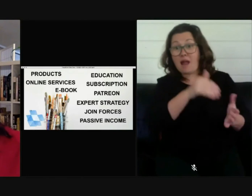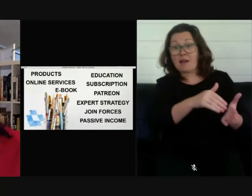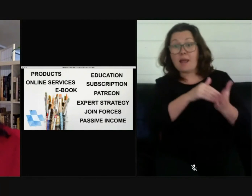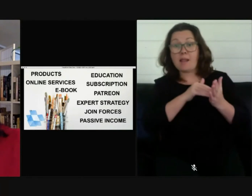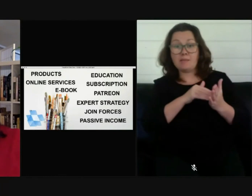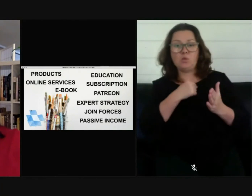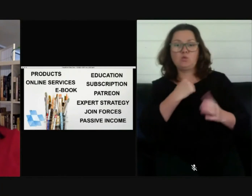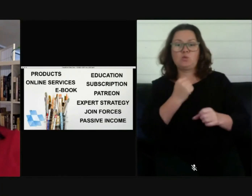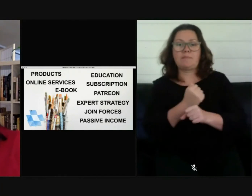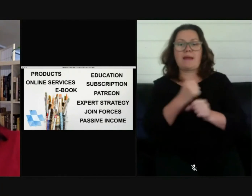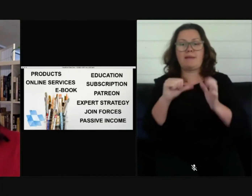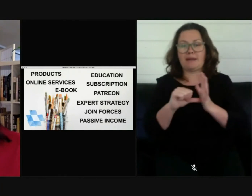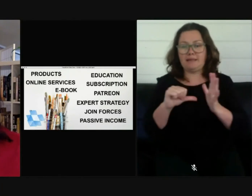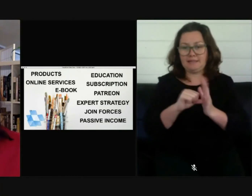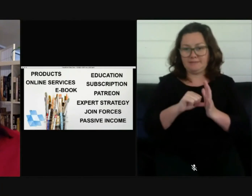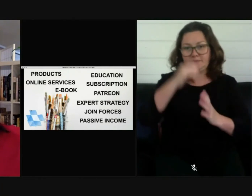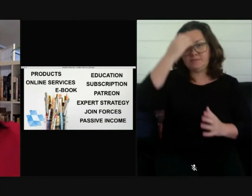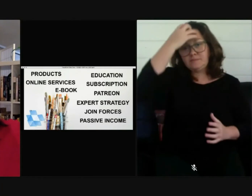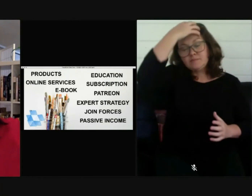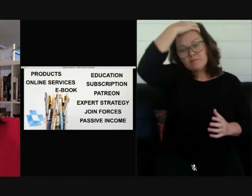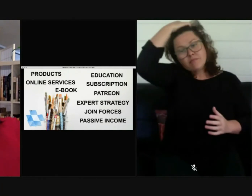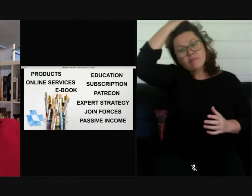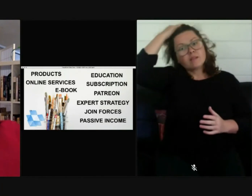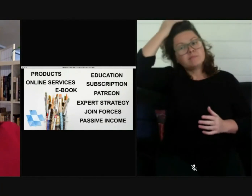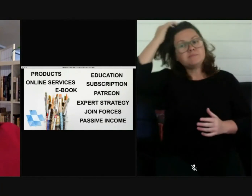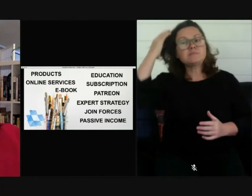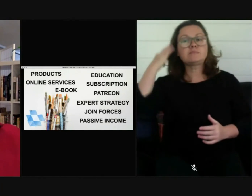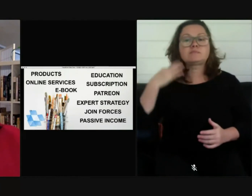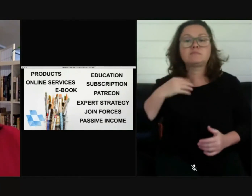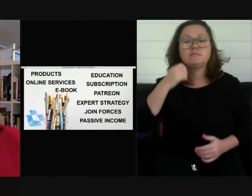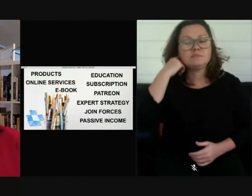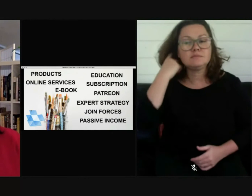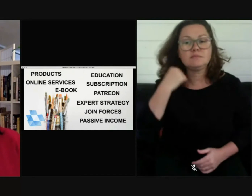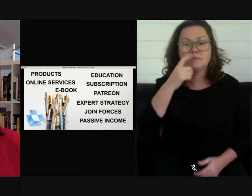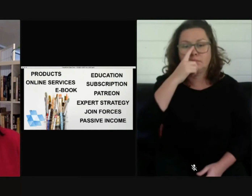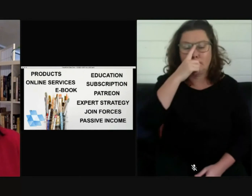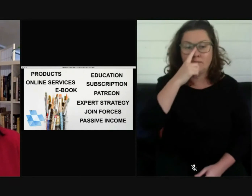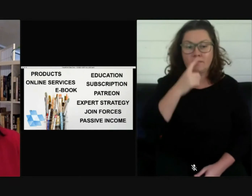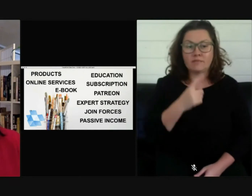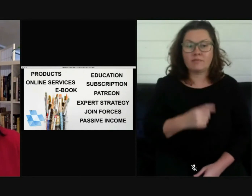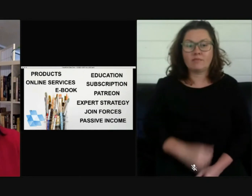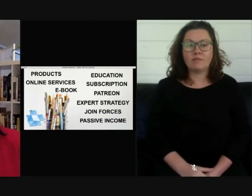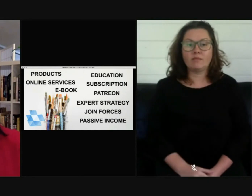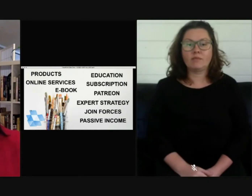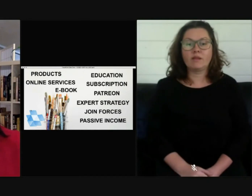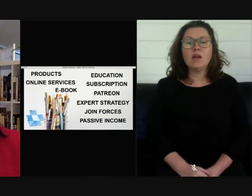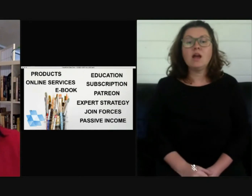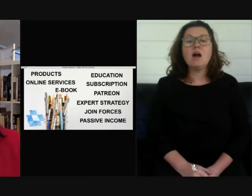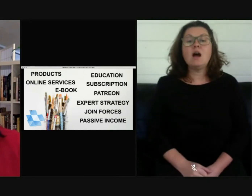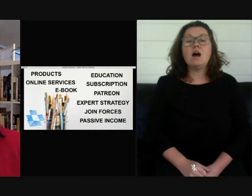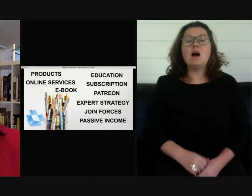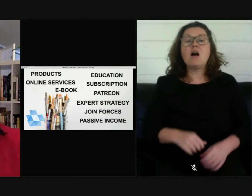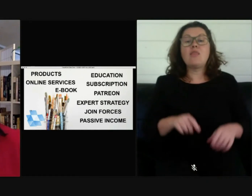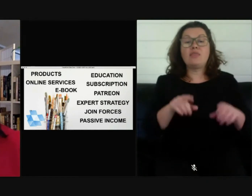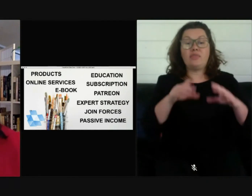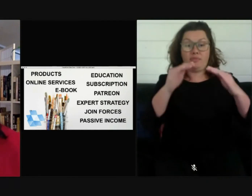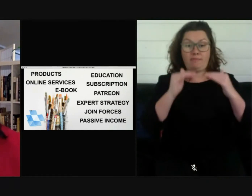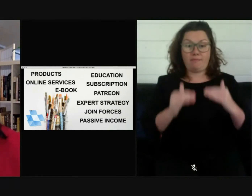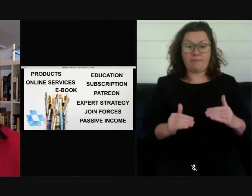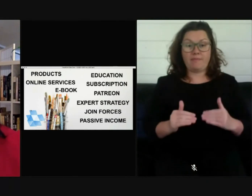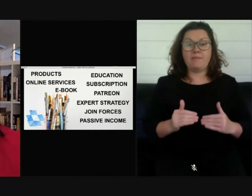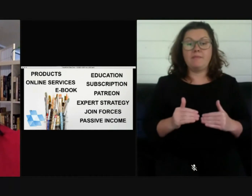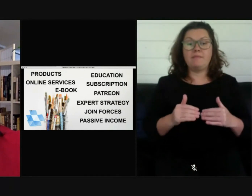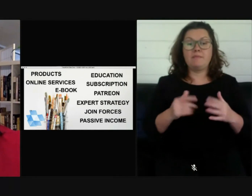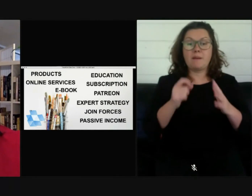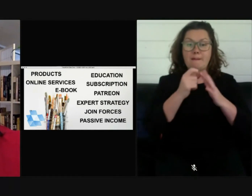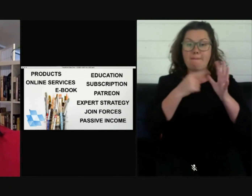final tip or idea that I want to share on that front is passive income. How many different passive income